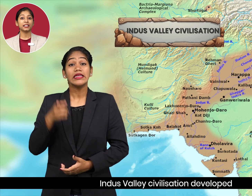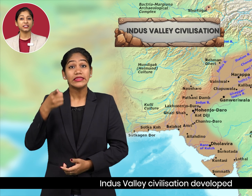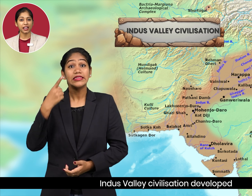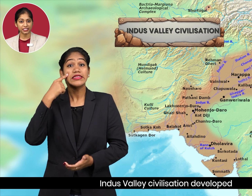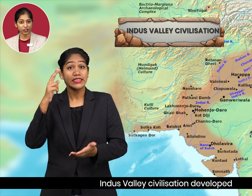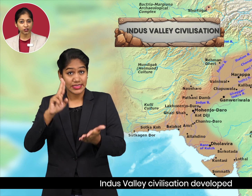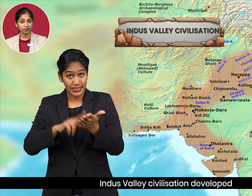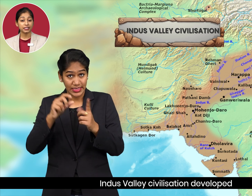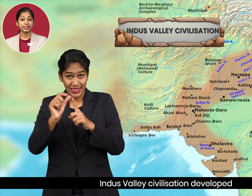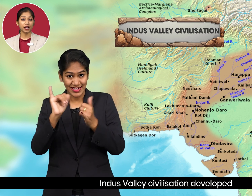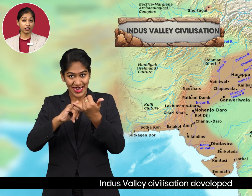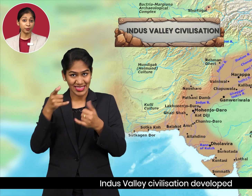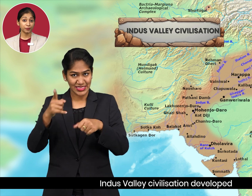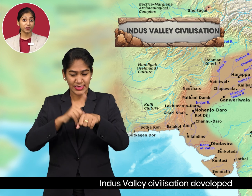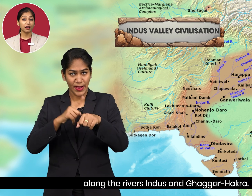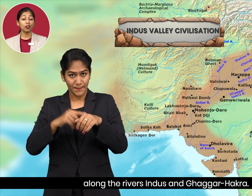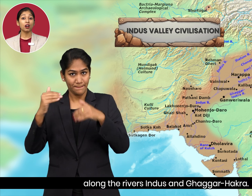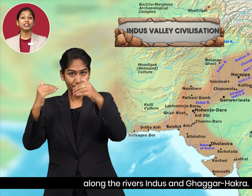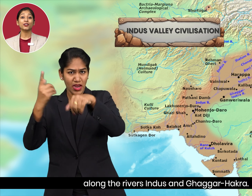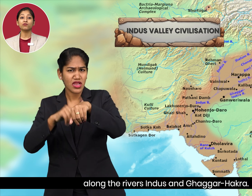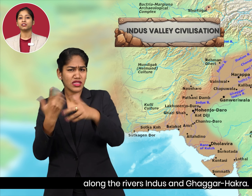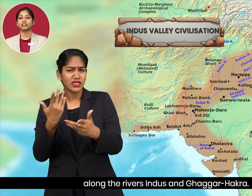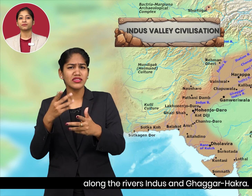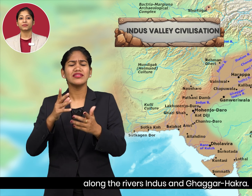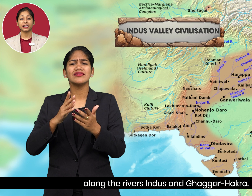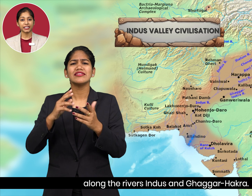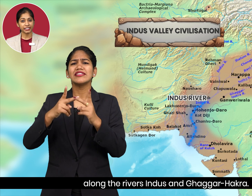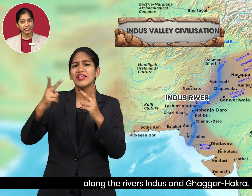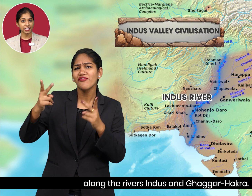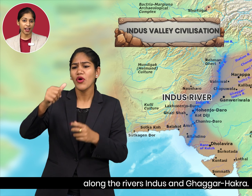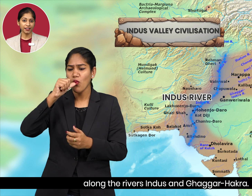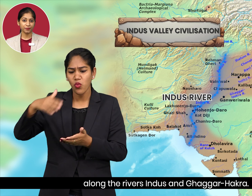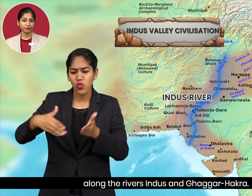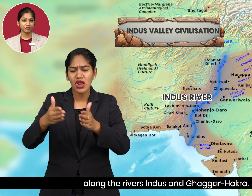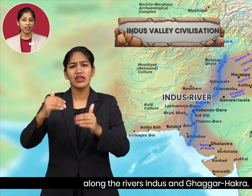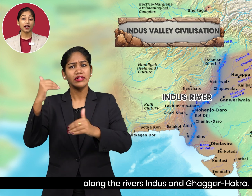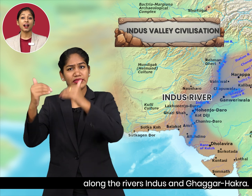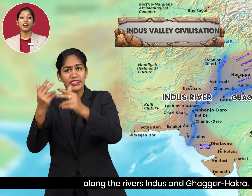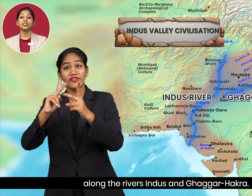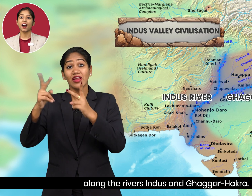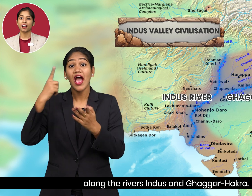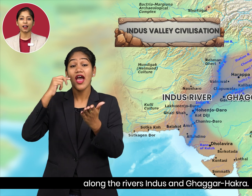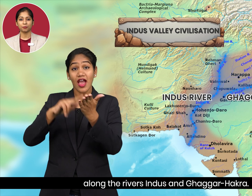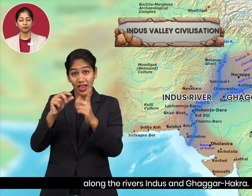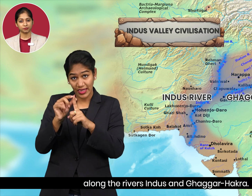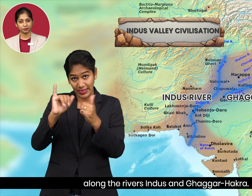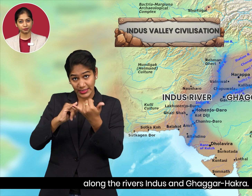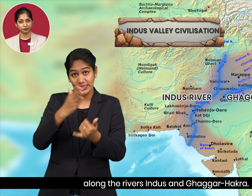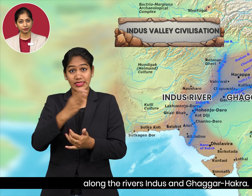Indus Valley Civilization developed along the rivers Indus and